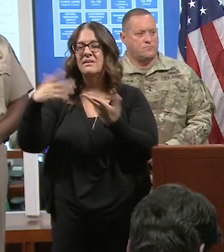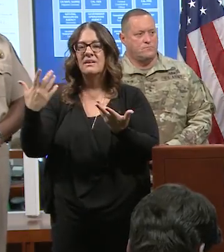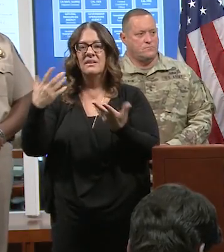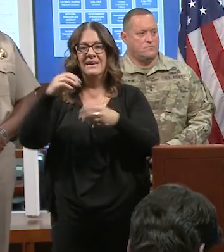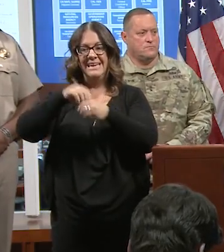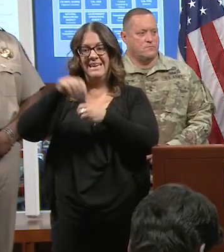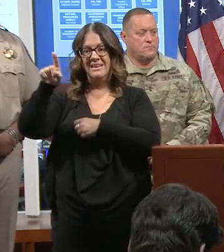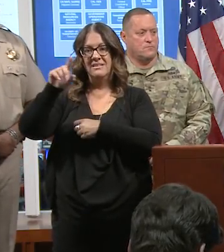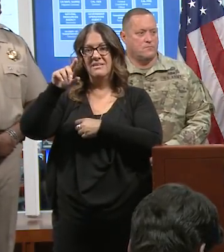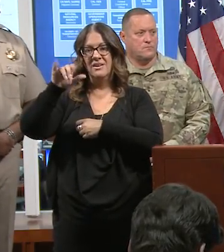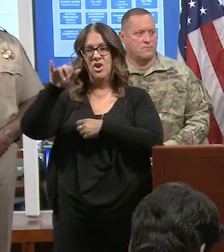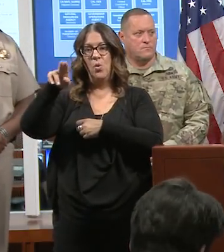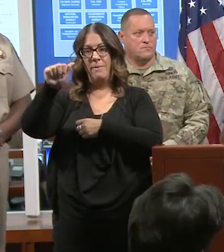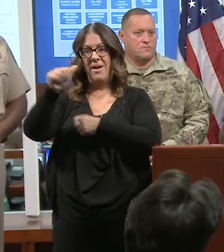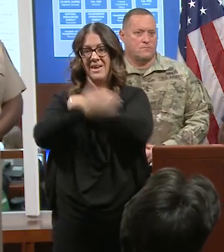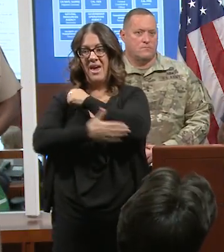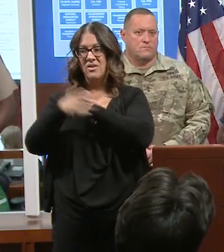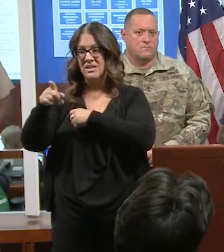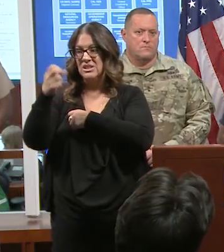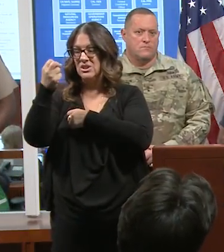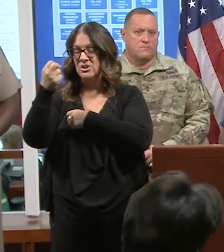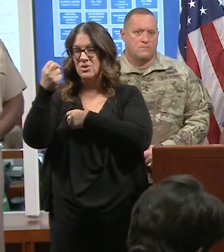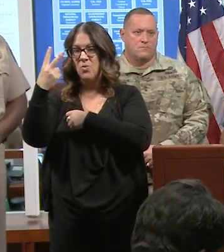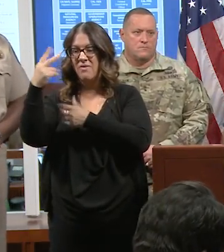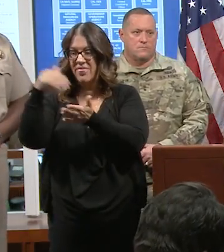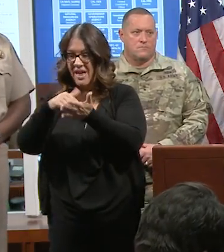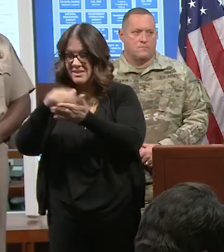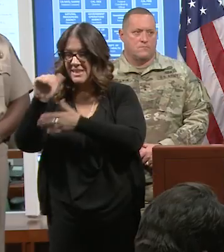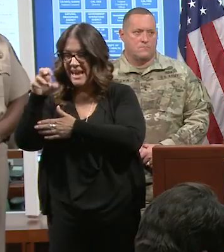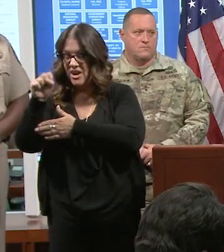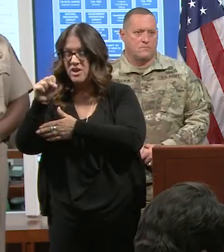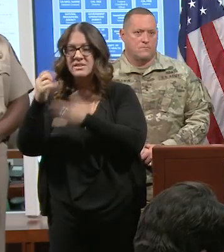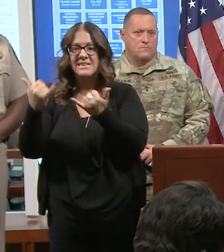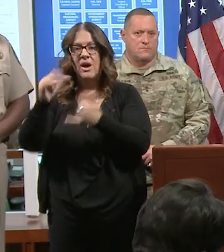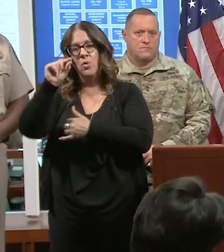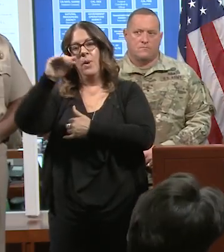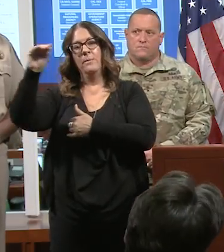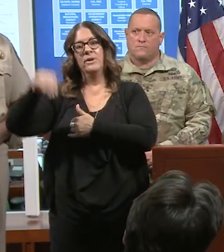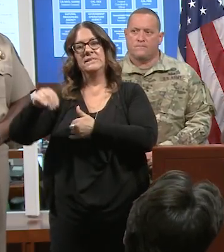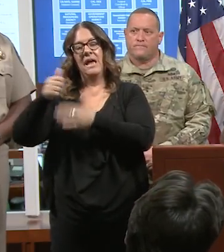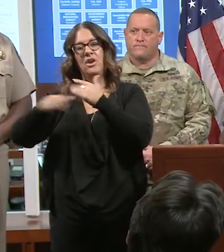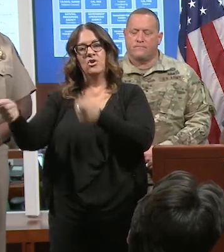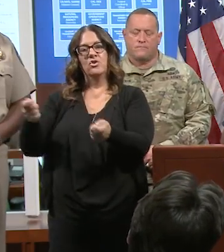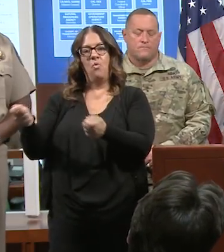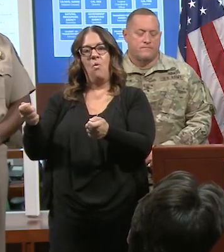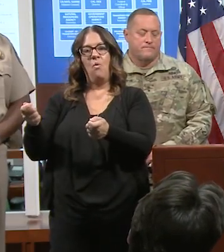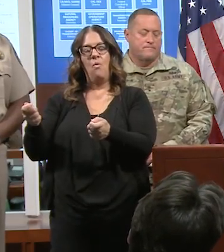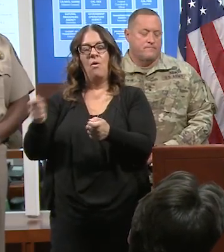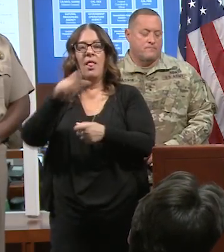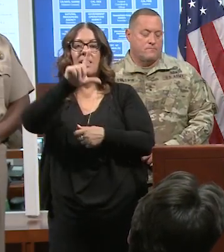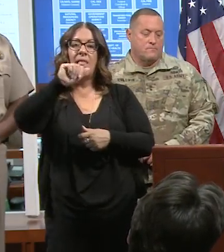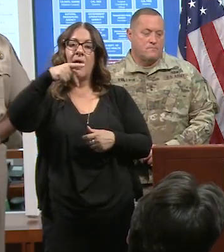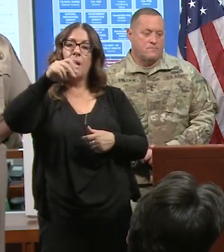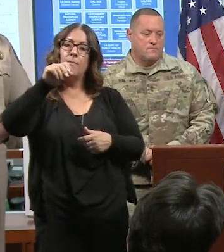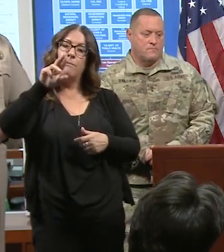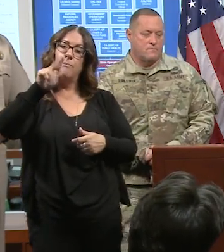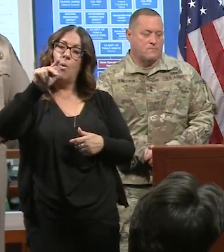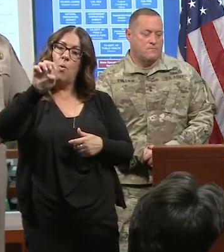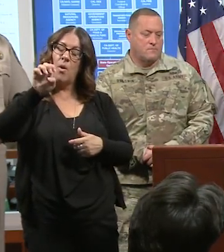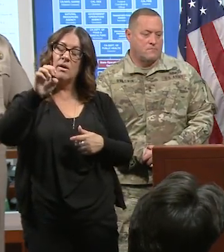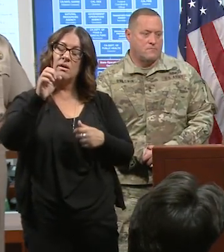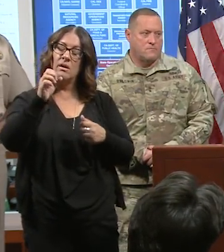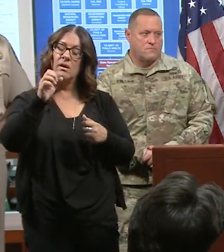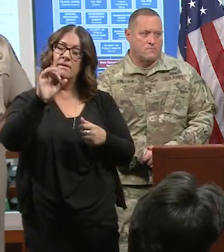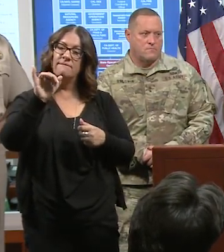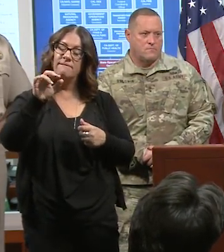Yuba County at 12,000 acres is 20% contained this morning. The La Porte fire in